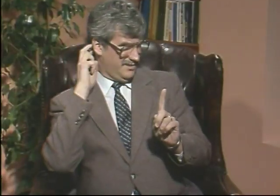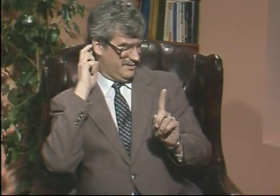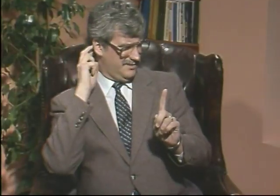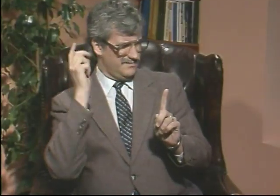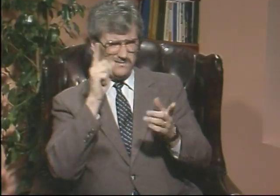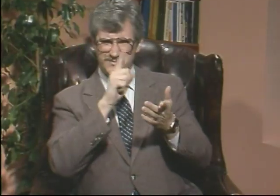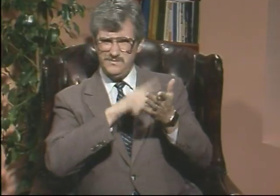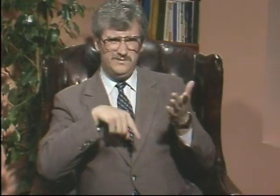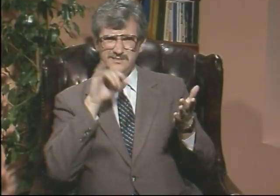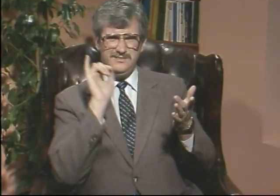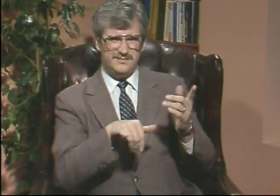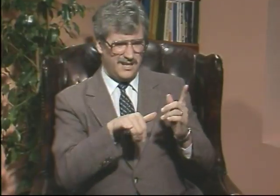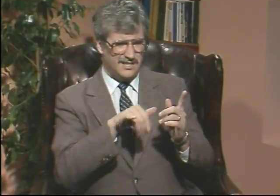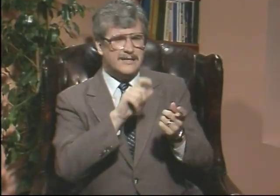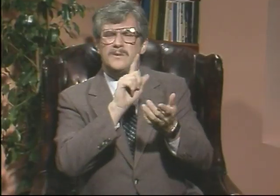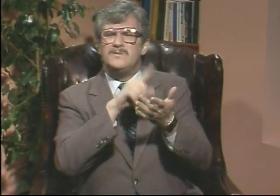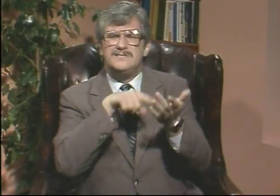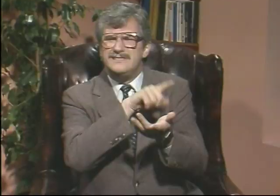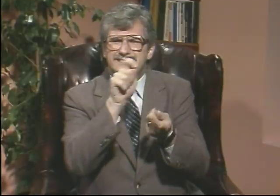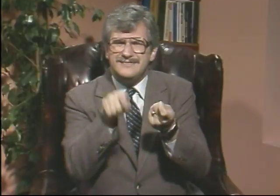But what exactly is the cochlear implant?